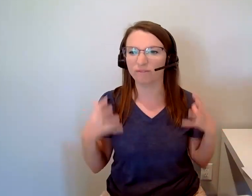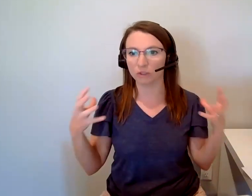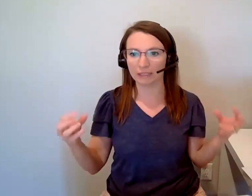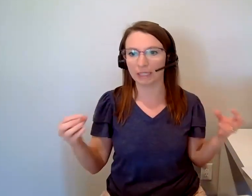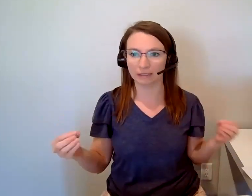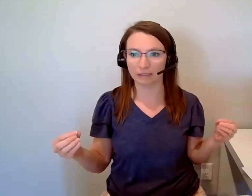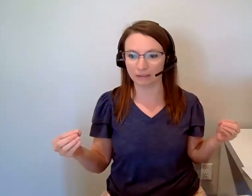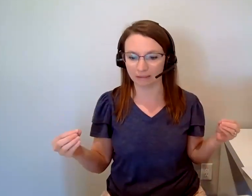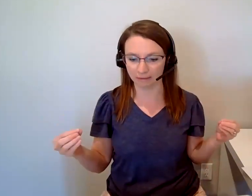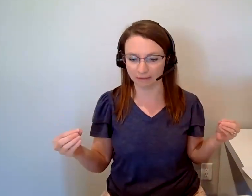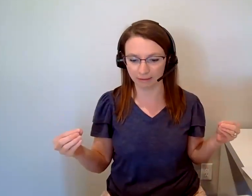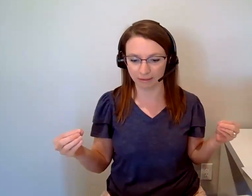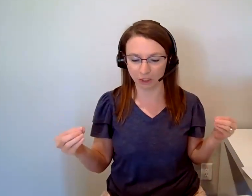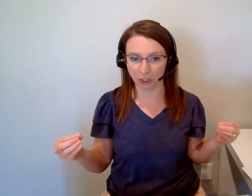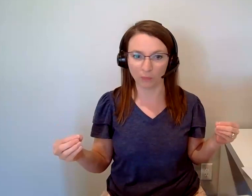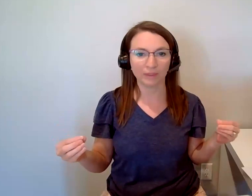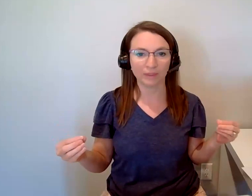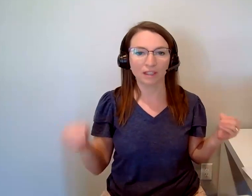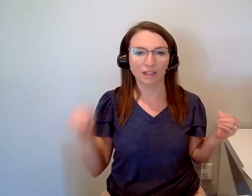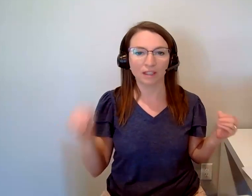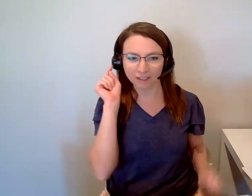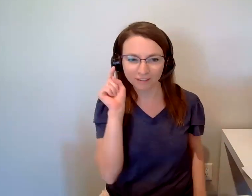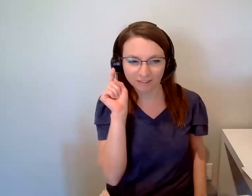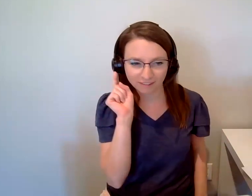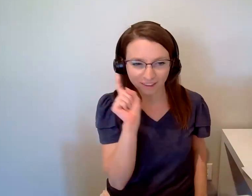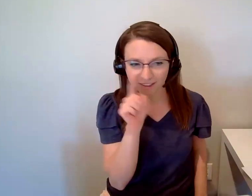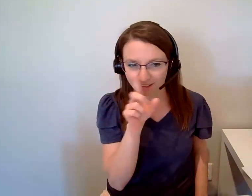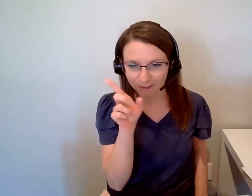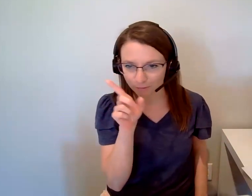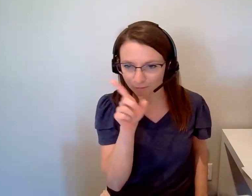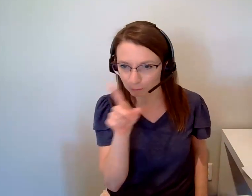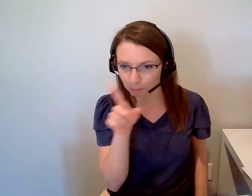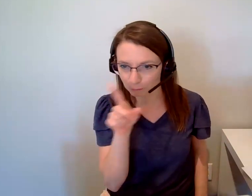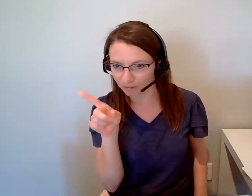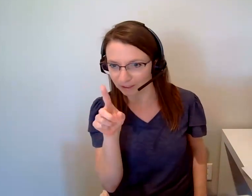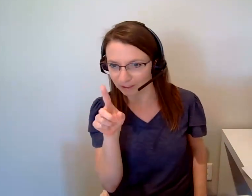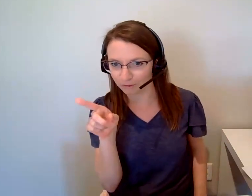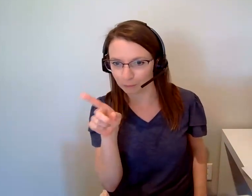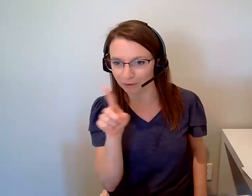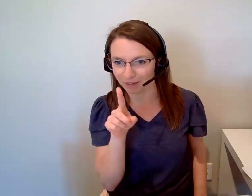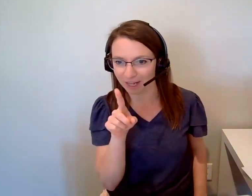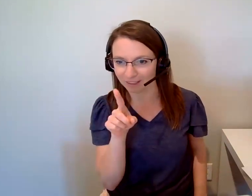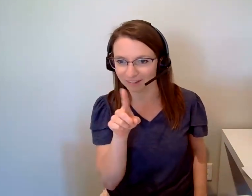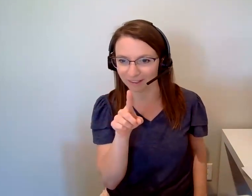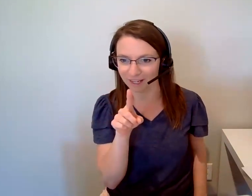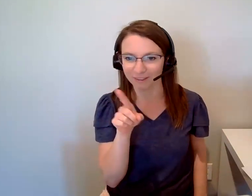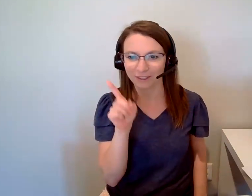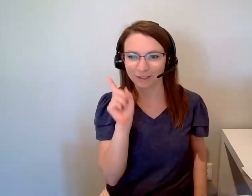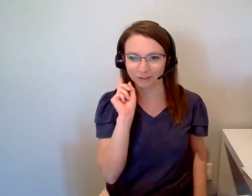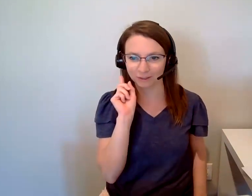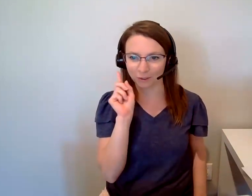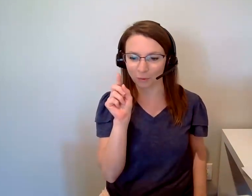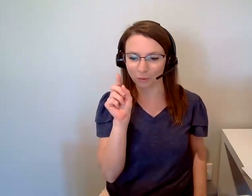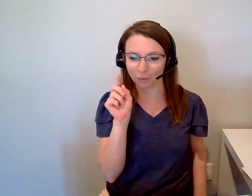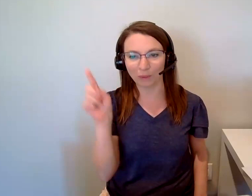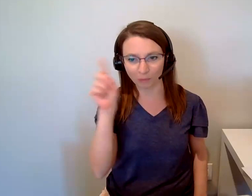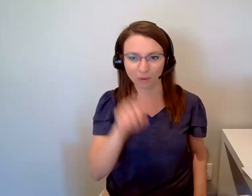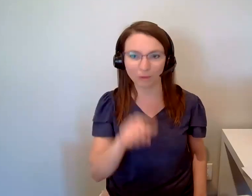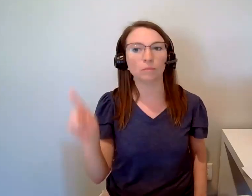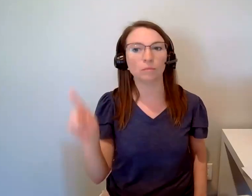good first signs to know. And I think I see some familiar faces from the last class. So we will